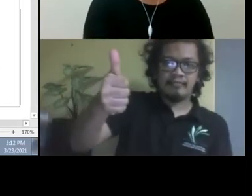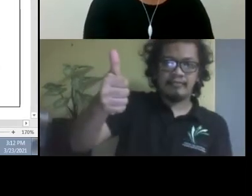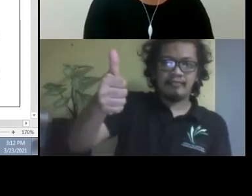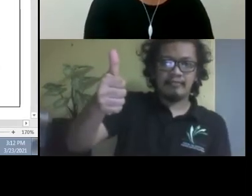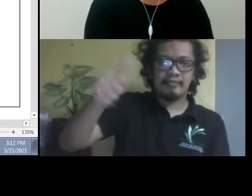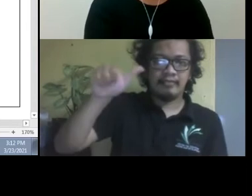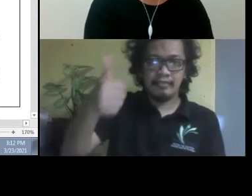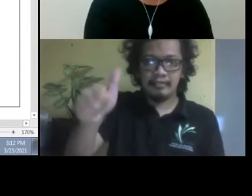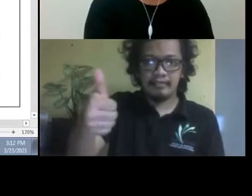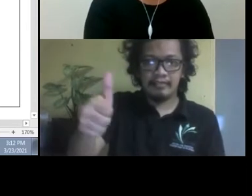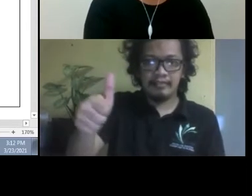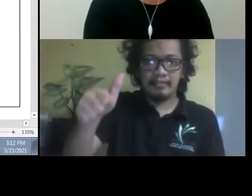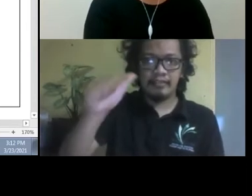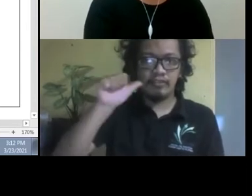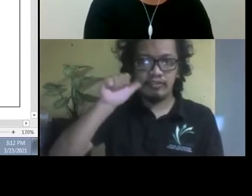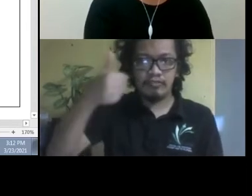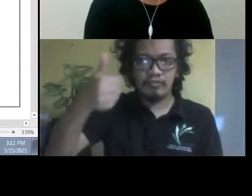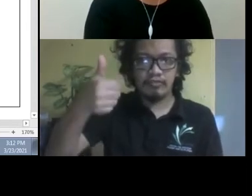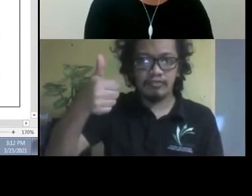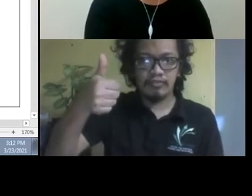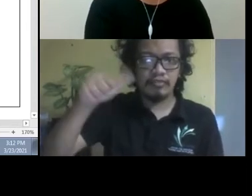Next, you have this,